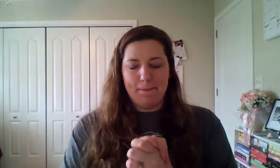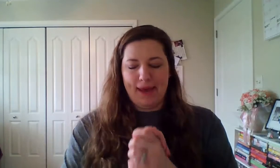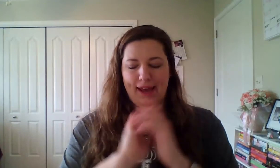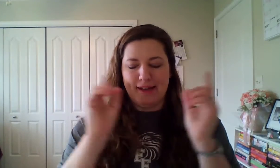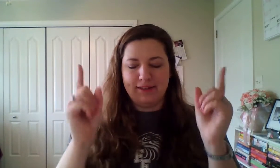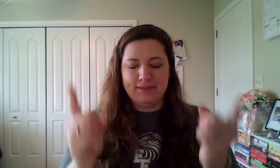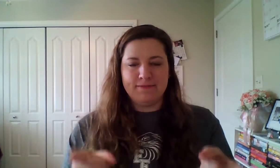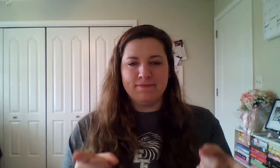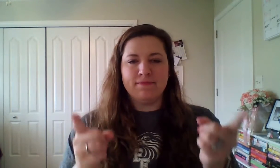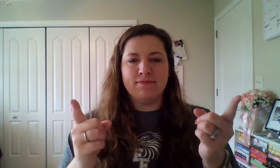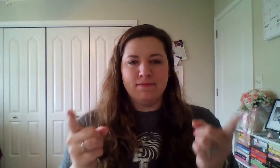may.